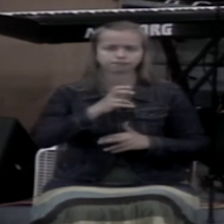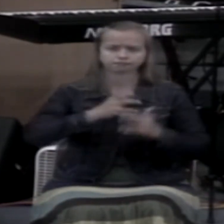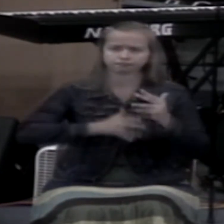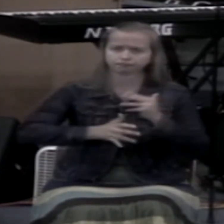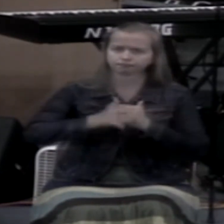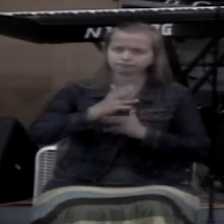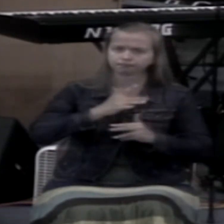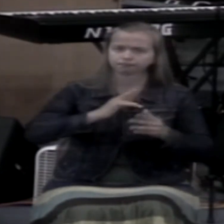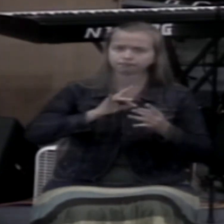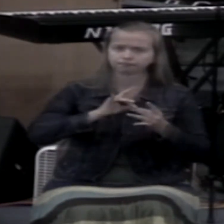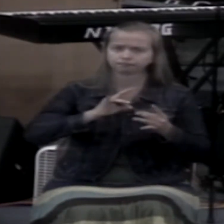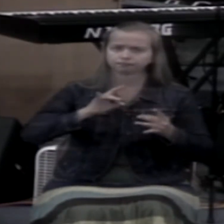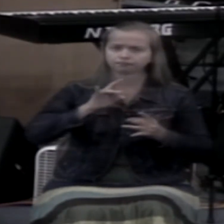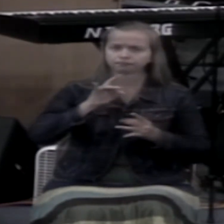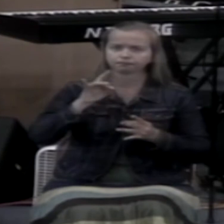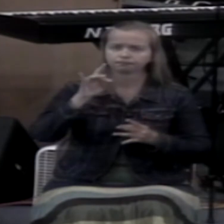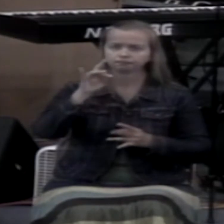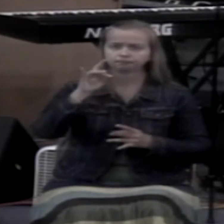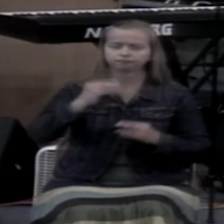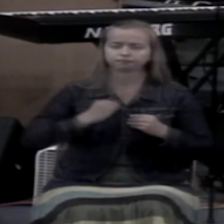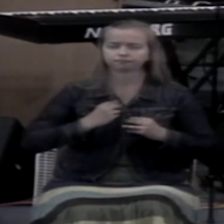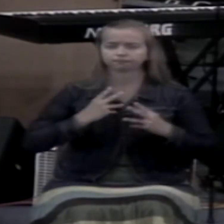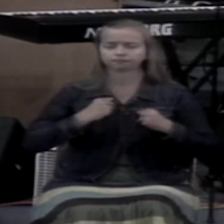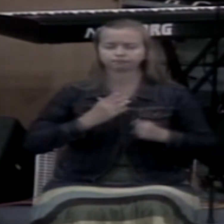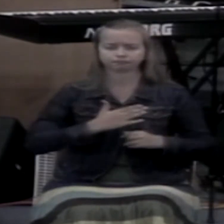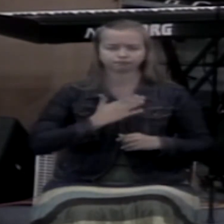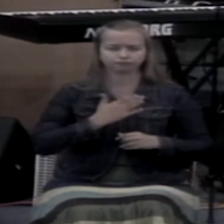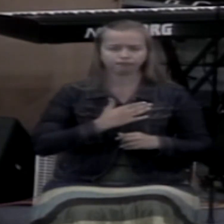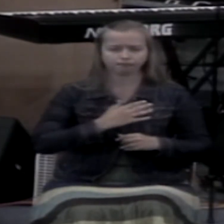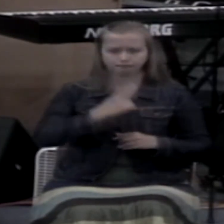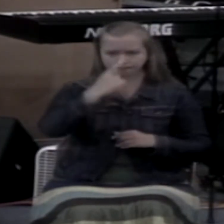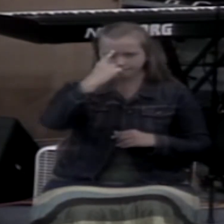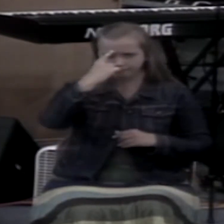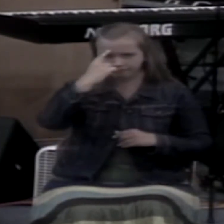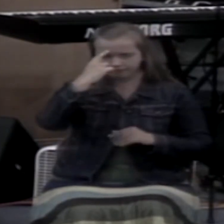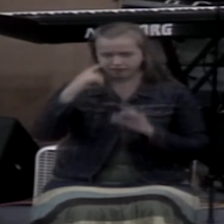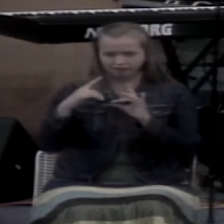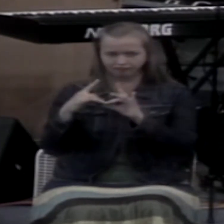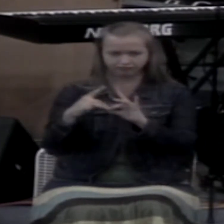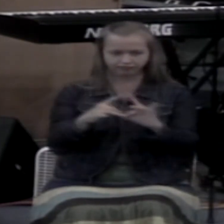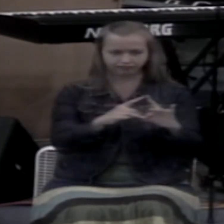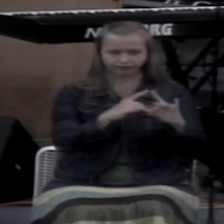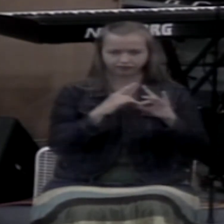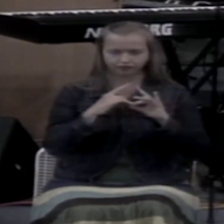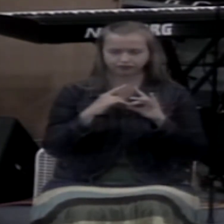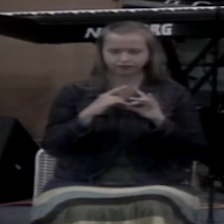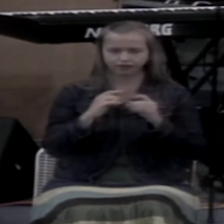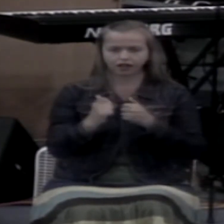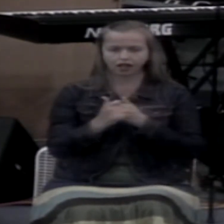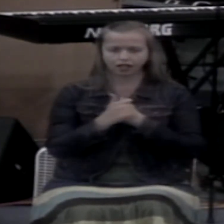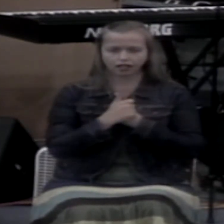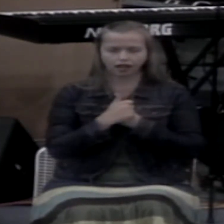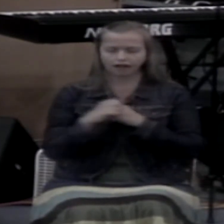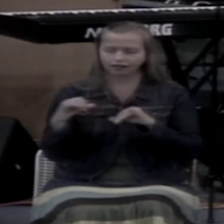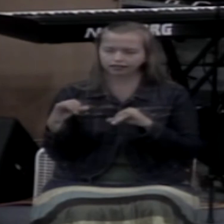one another in one mind. Now notice this, let nothing be done through strife.